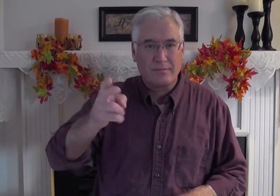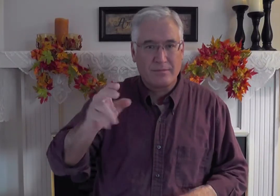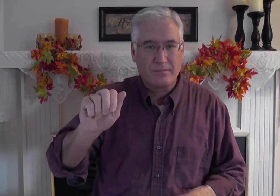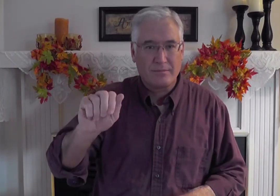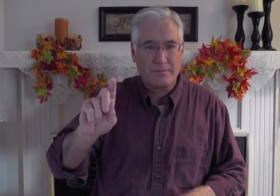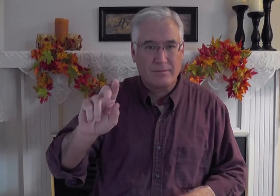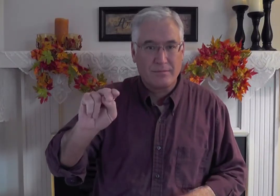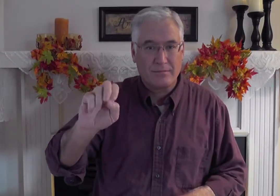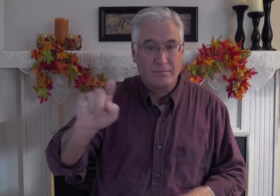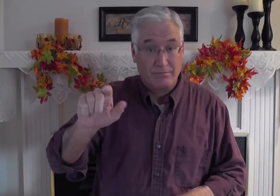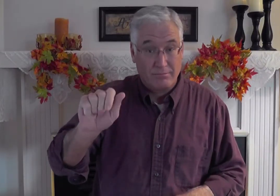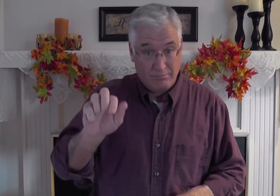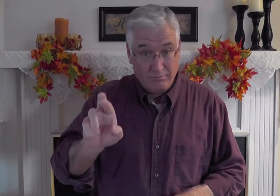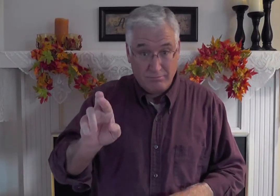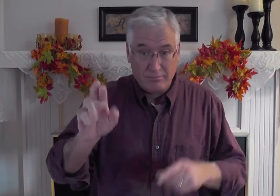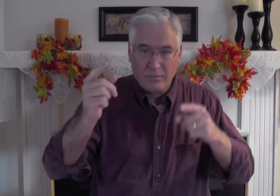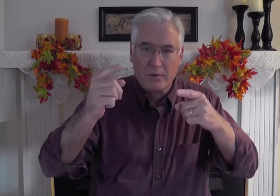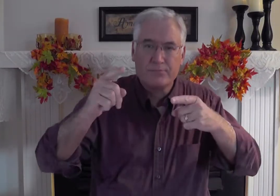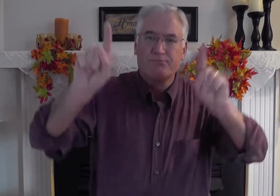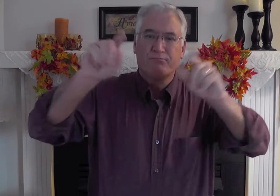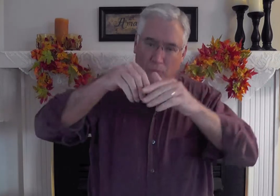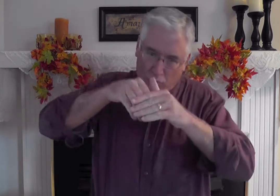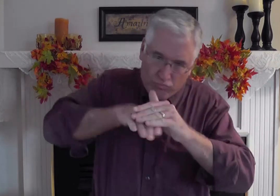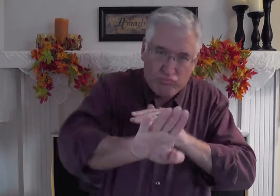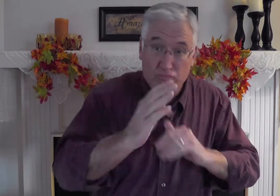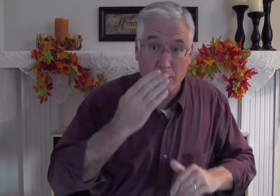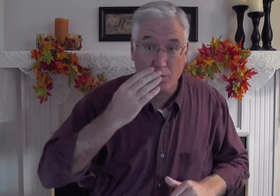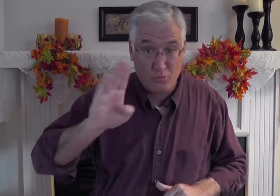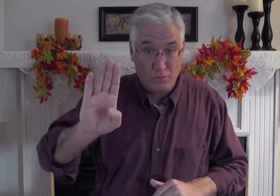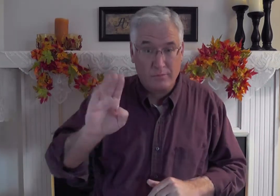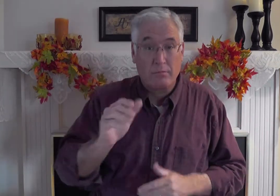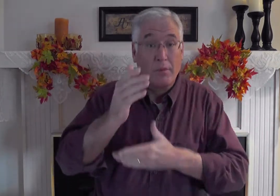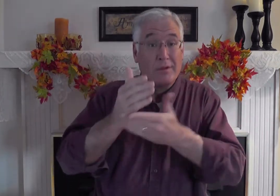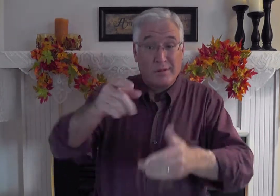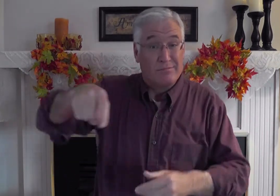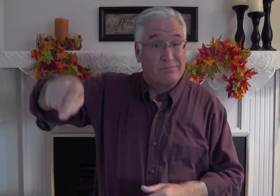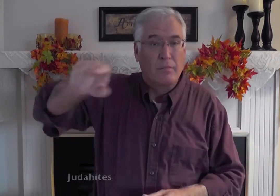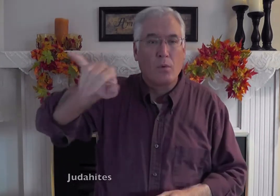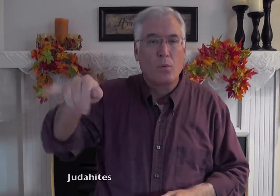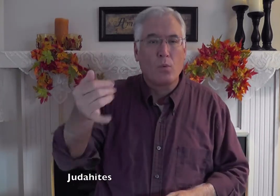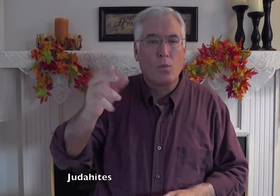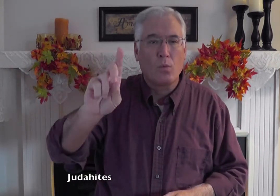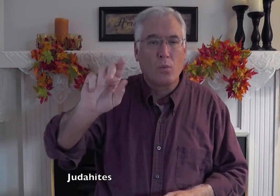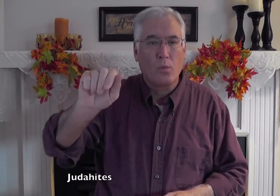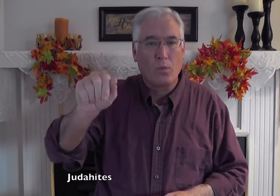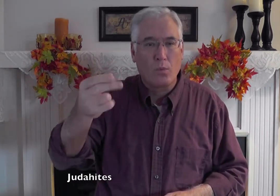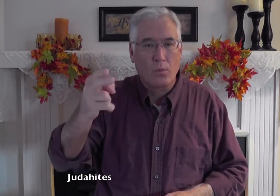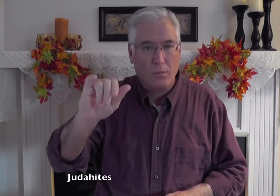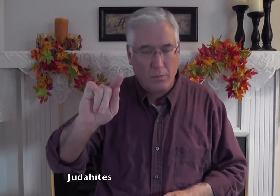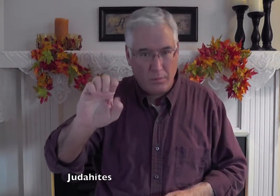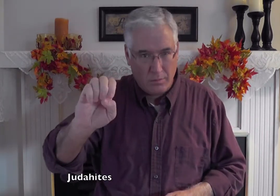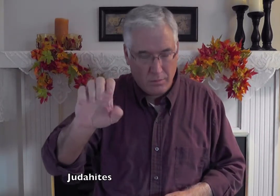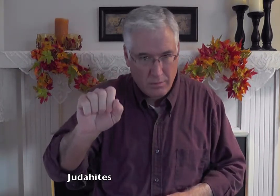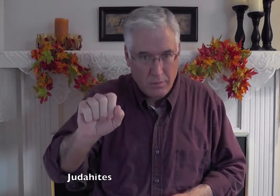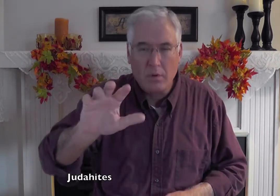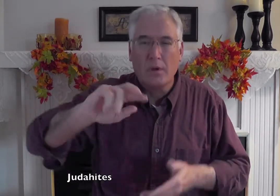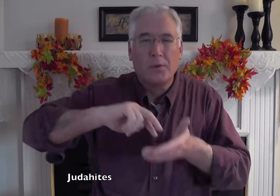At that time, King Nebuchadnezzar, he was successful at invading Jerusalem. That's in Judah. And these people are